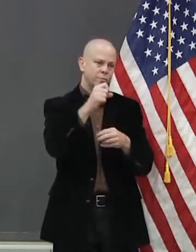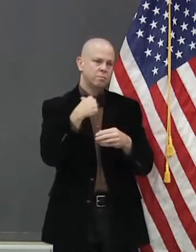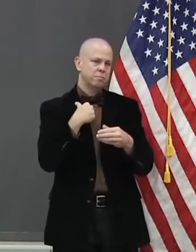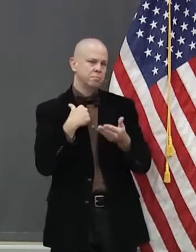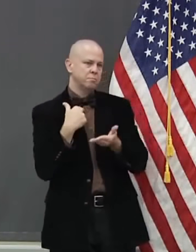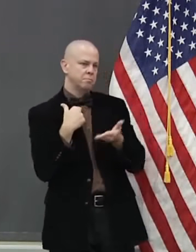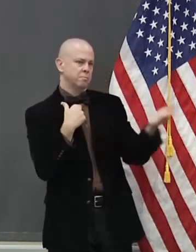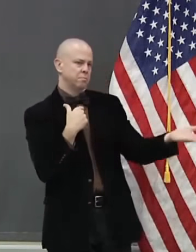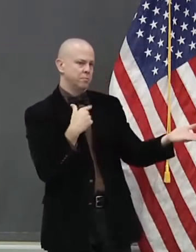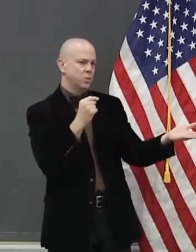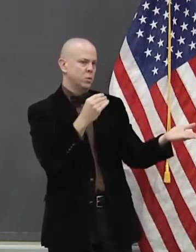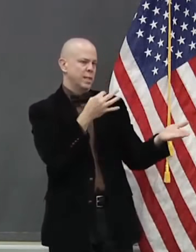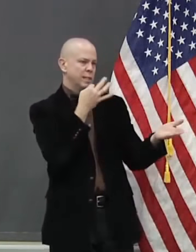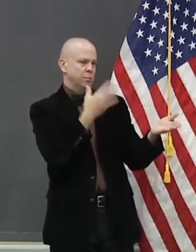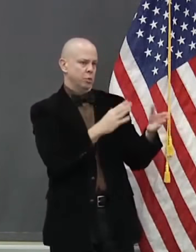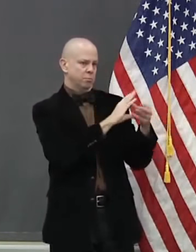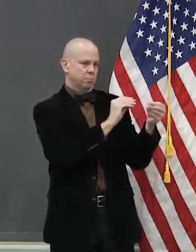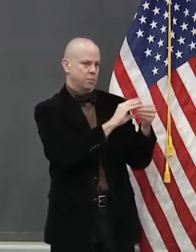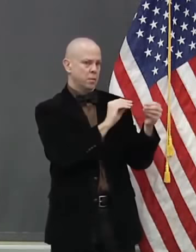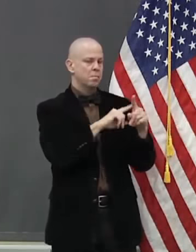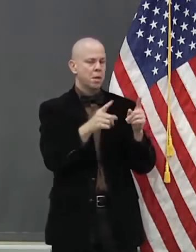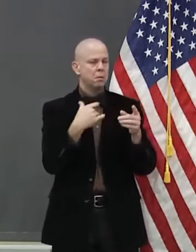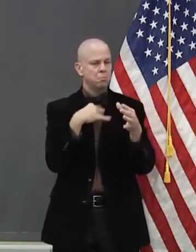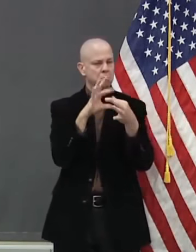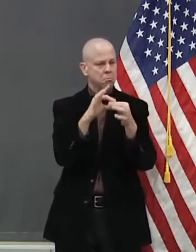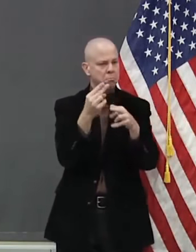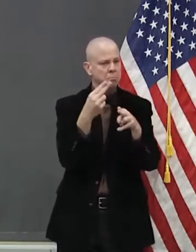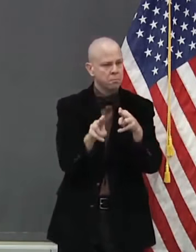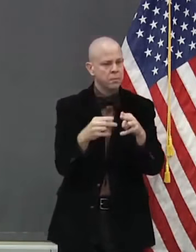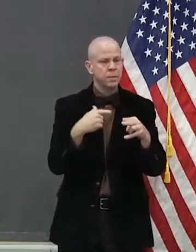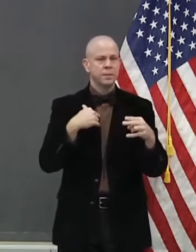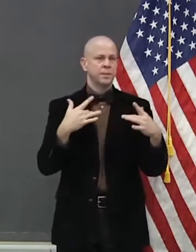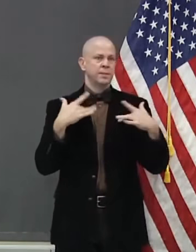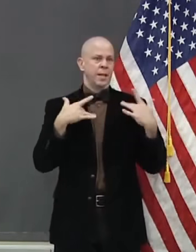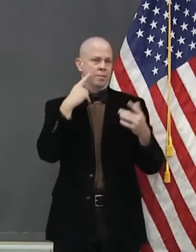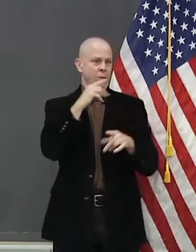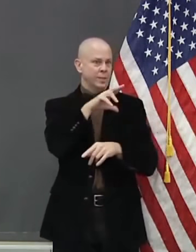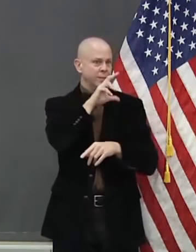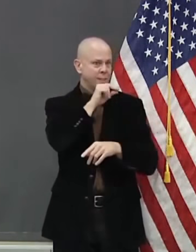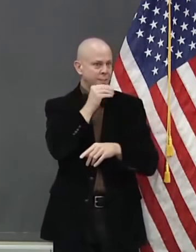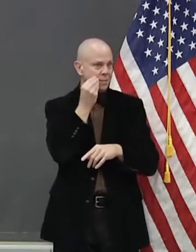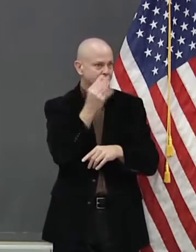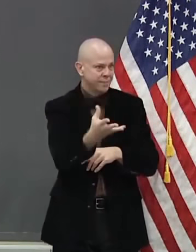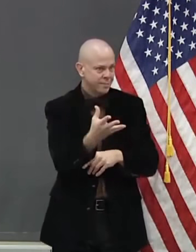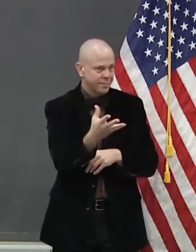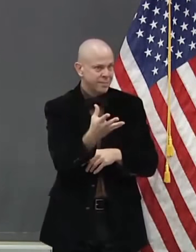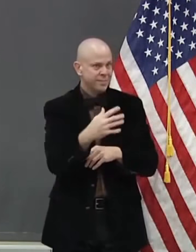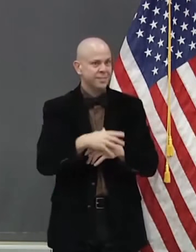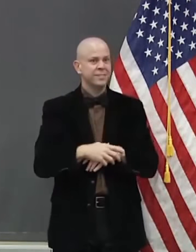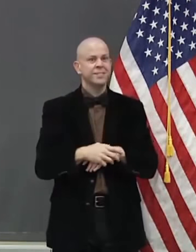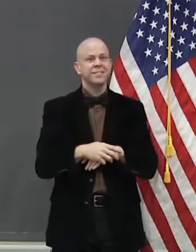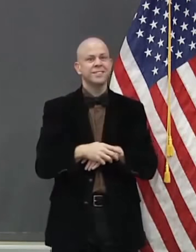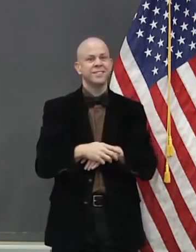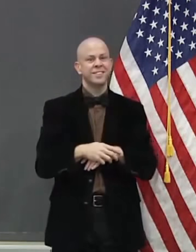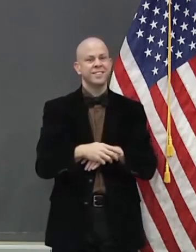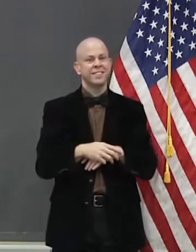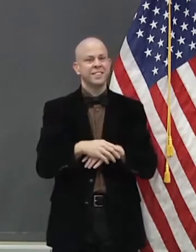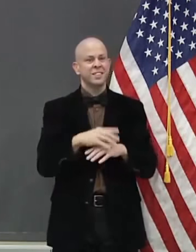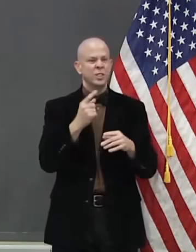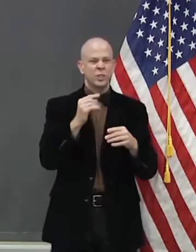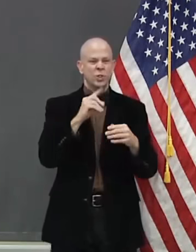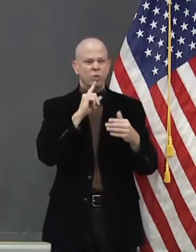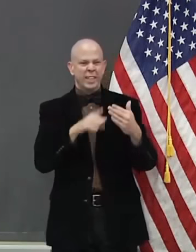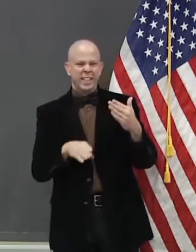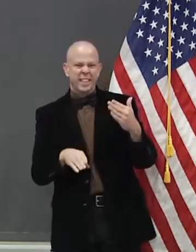but I just am very excited for the Oregon Ducks to kick the Cardinals in the seat of pants